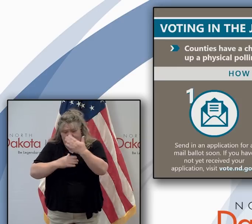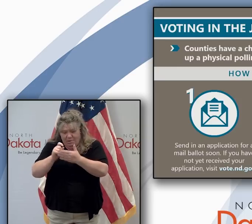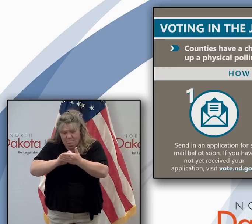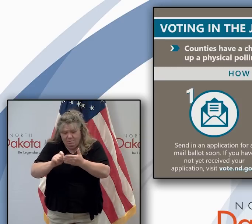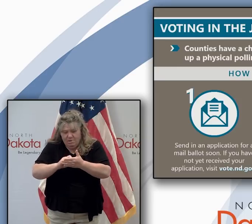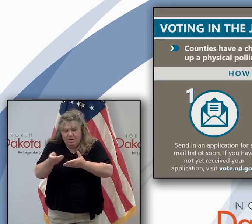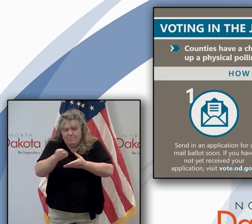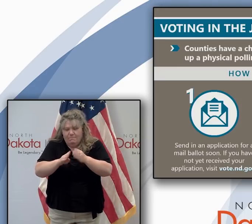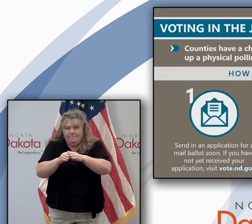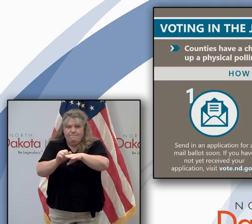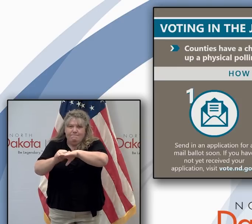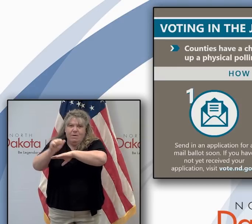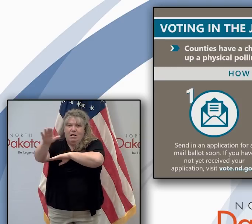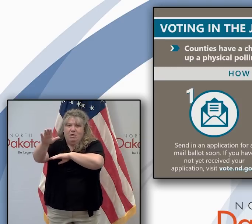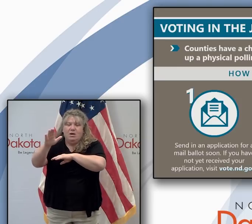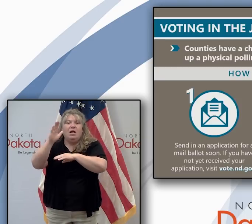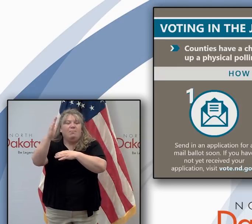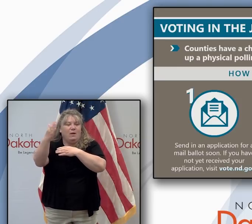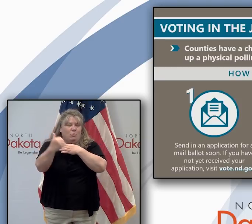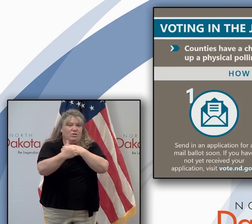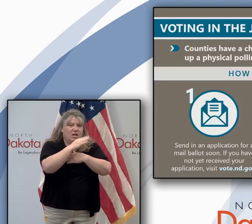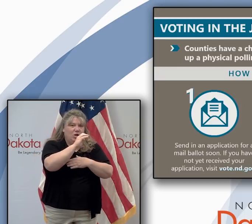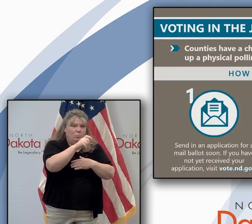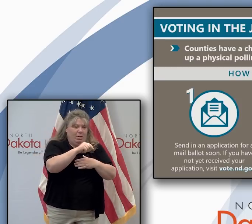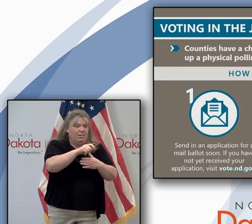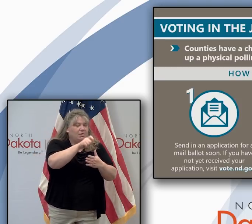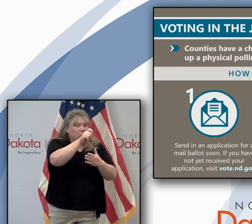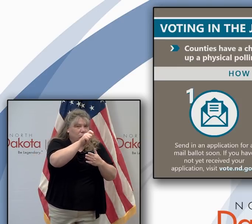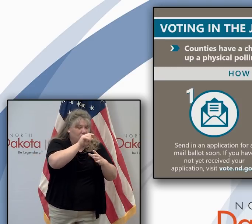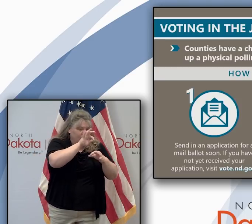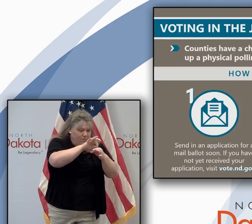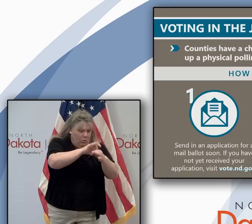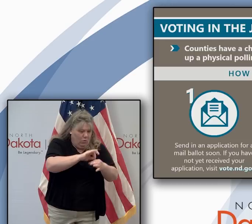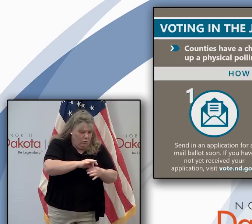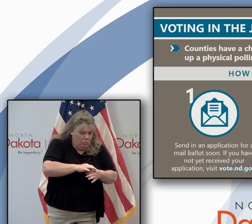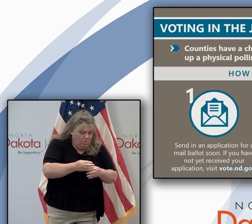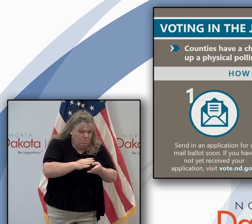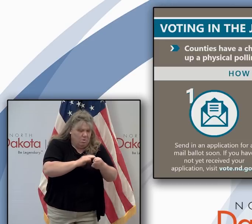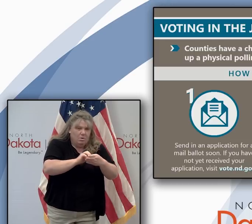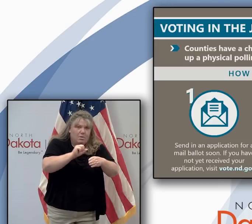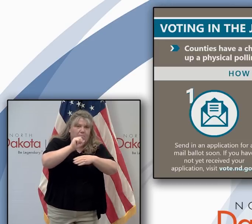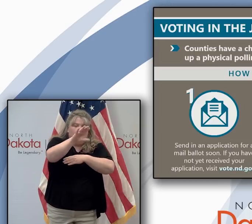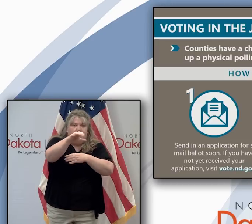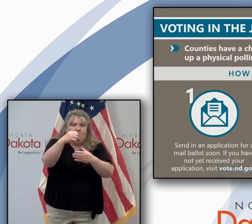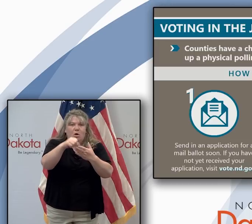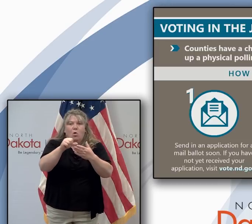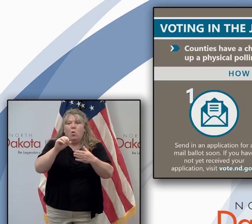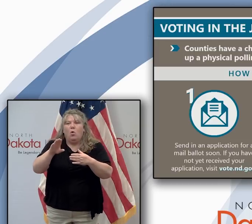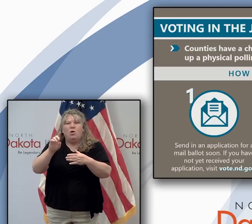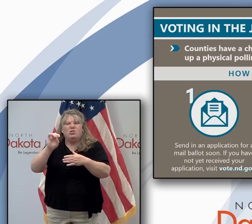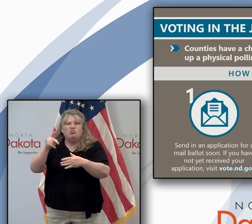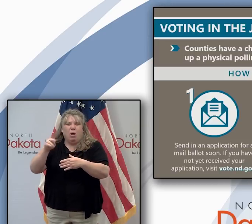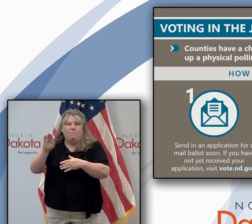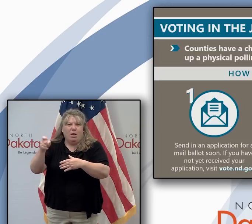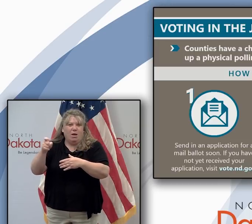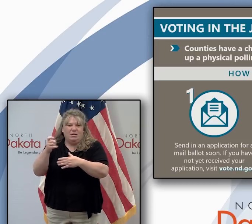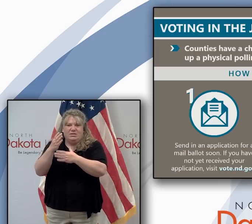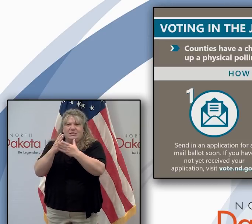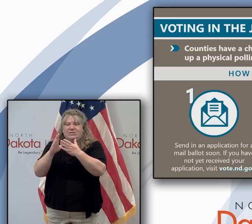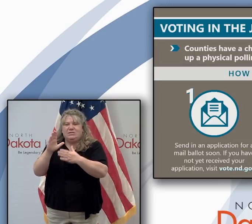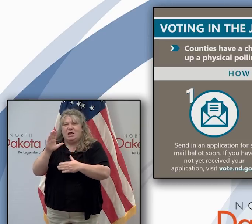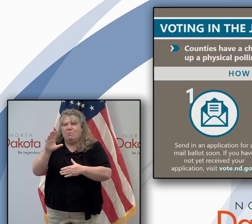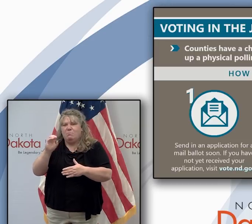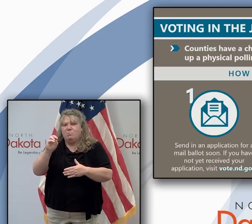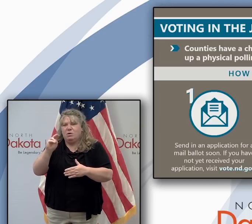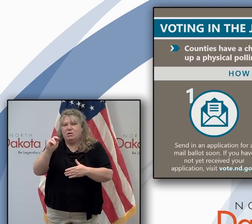it in. You'll get sent a ballot, and then you return that ballot by mail, or you can return that ballot to a drop box. And if some counties choose, there